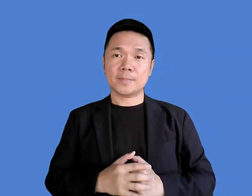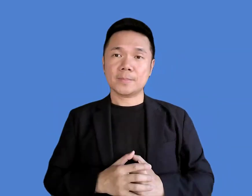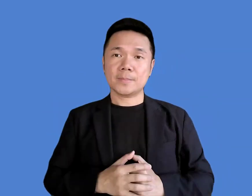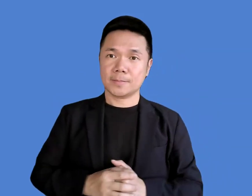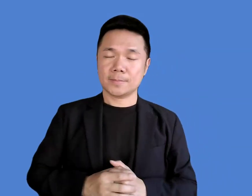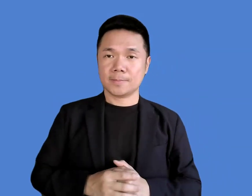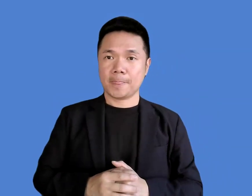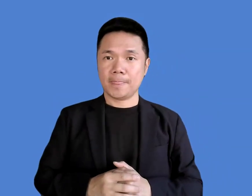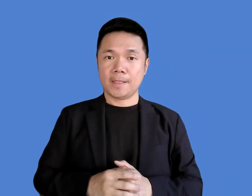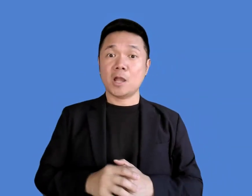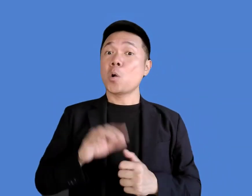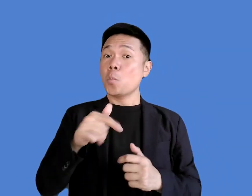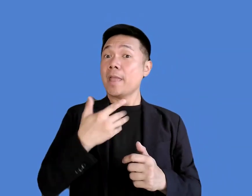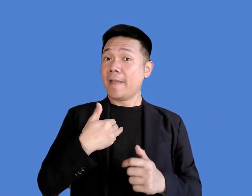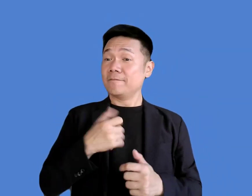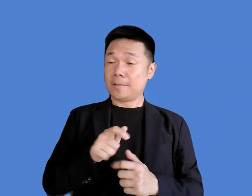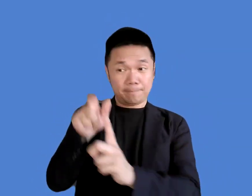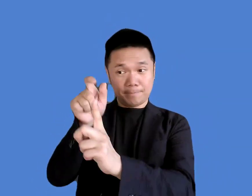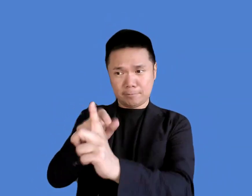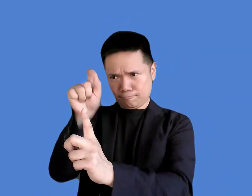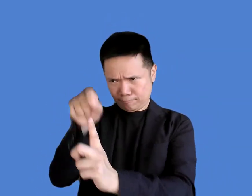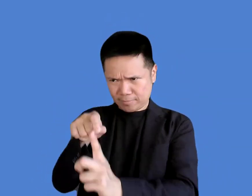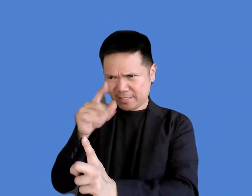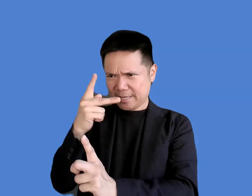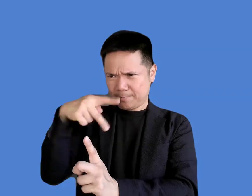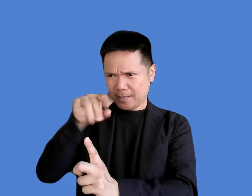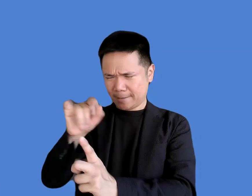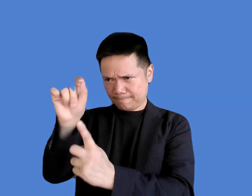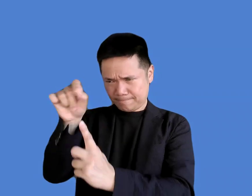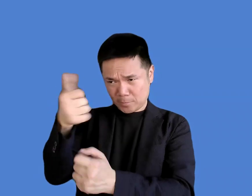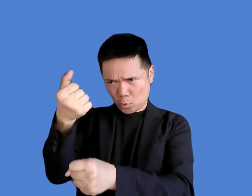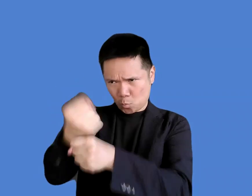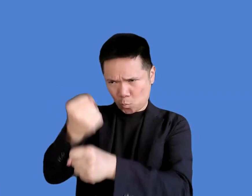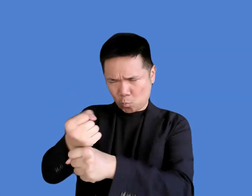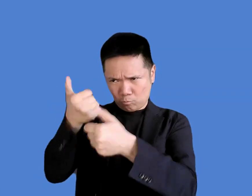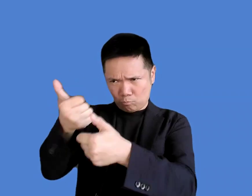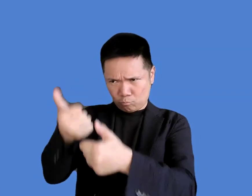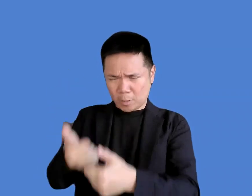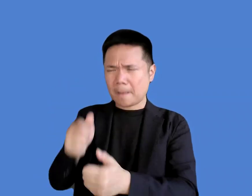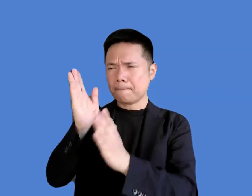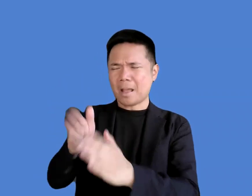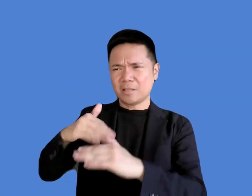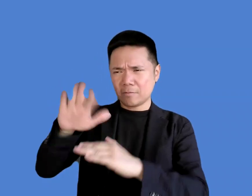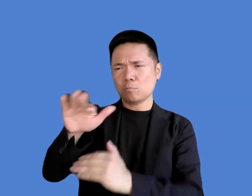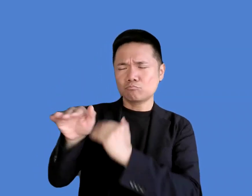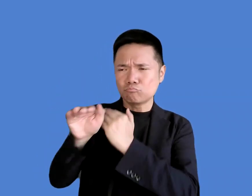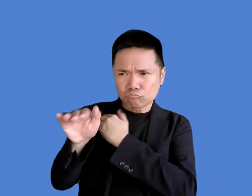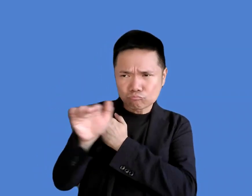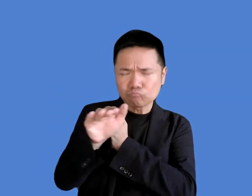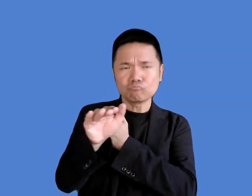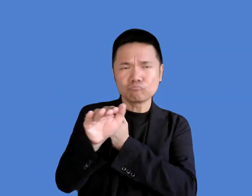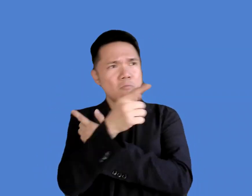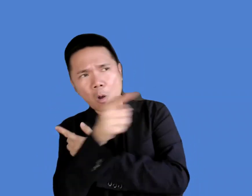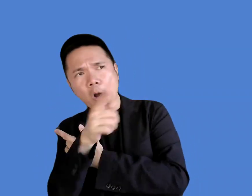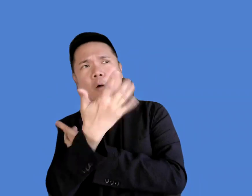also attach personal KPIs to our leaders to ensure that there's accountability and there's progress being made here,